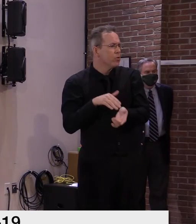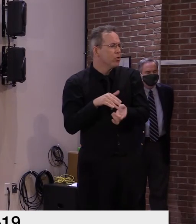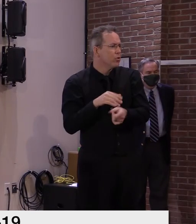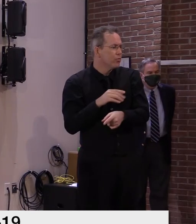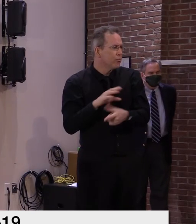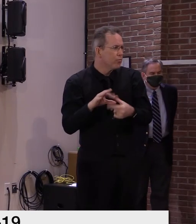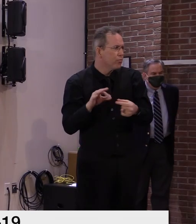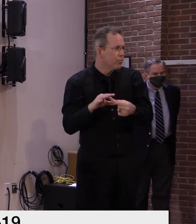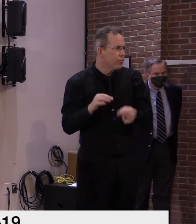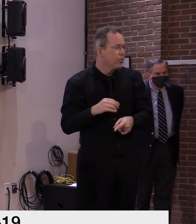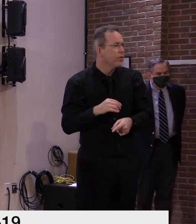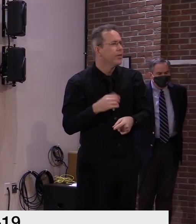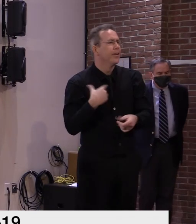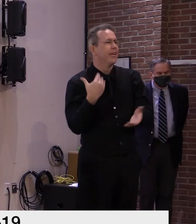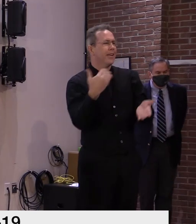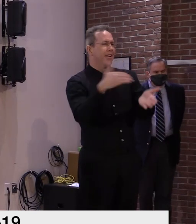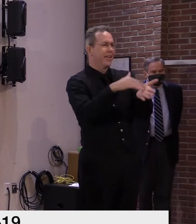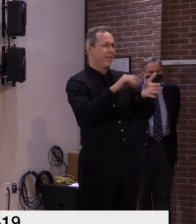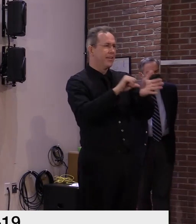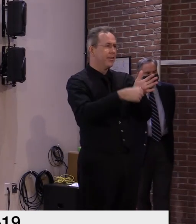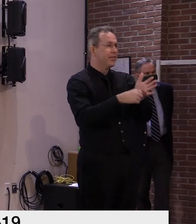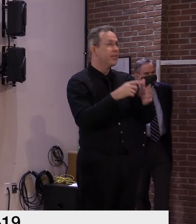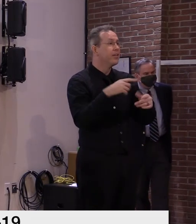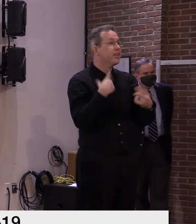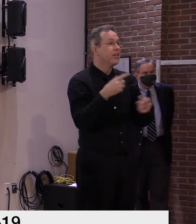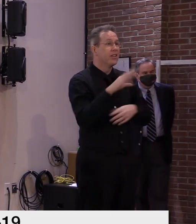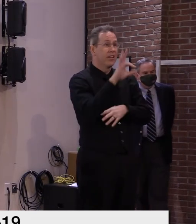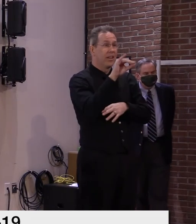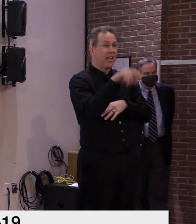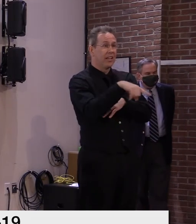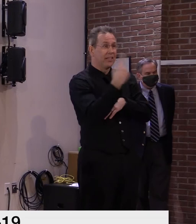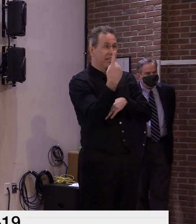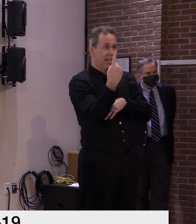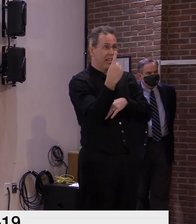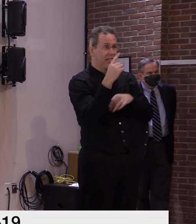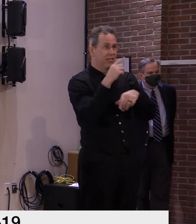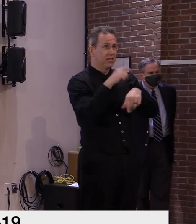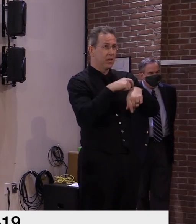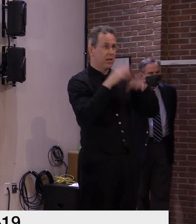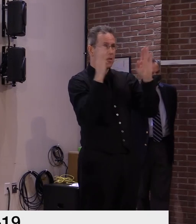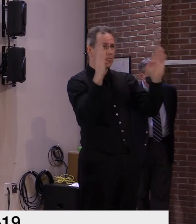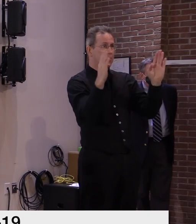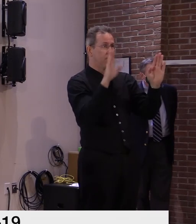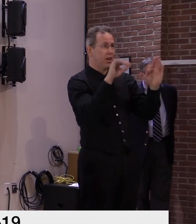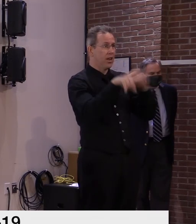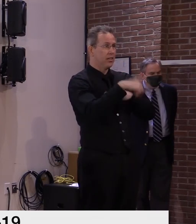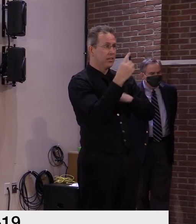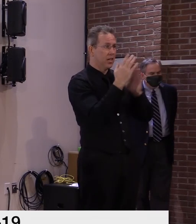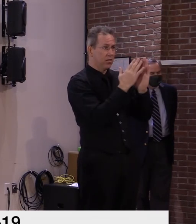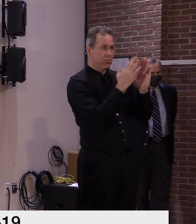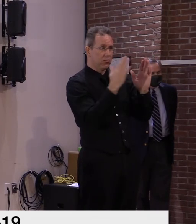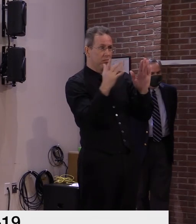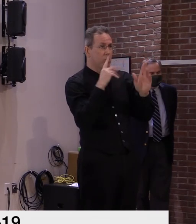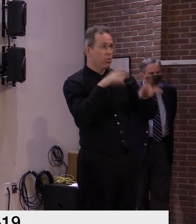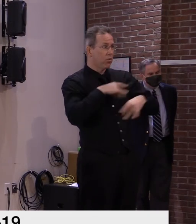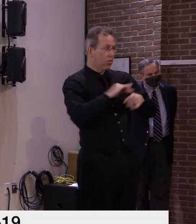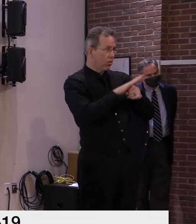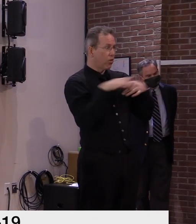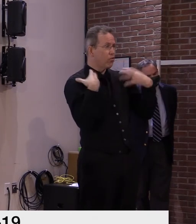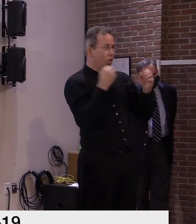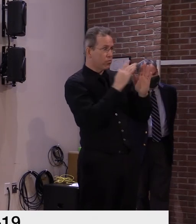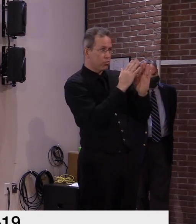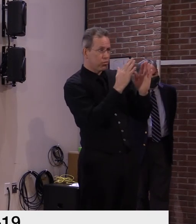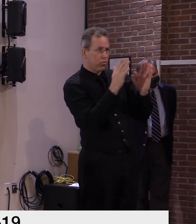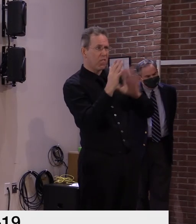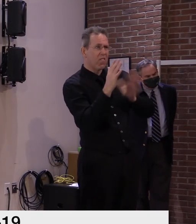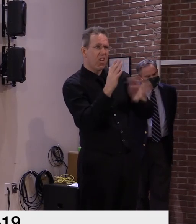90-day period, we believe people are fine in terms of interacting, not having to quarantine